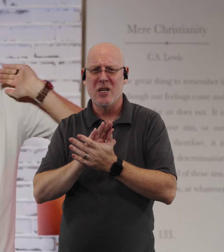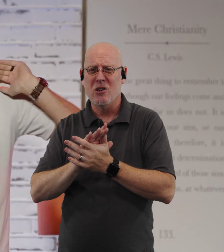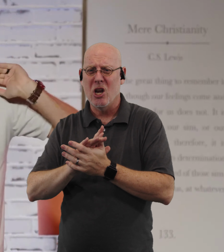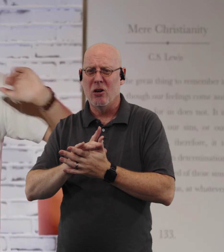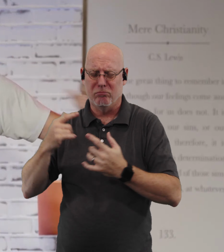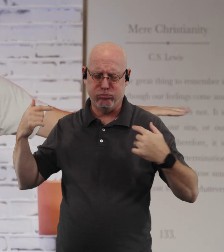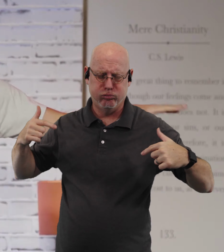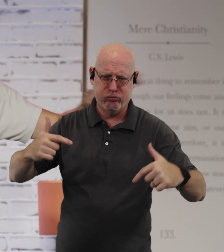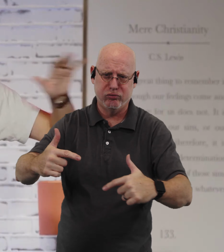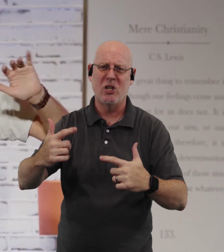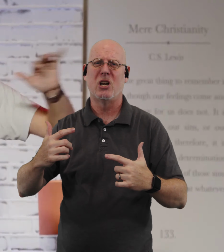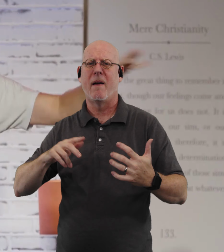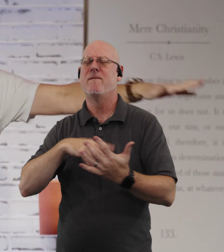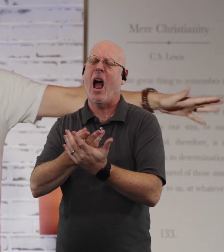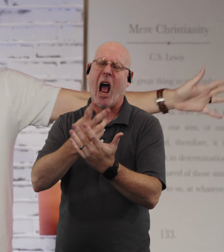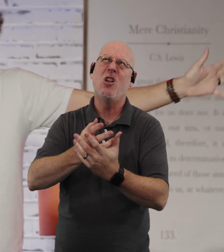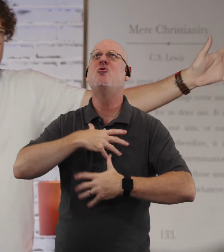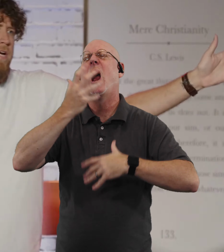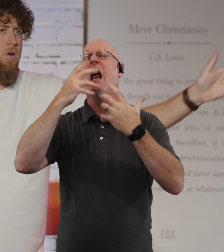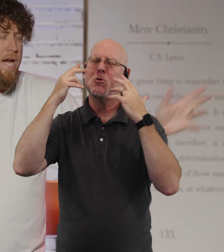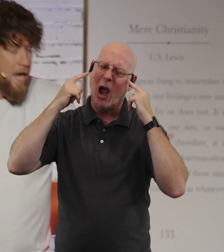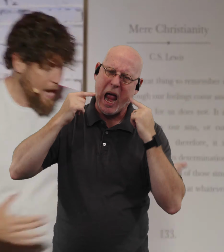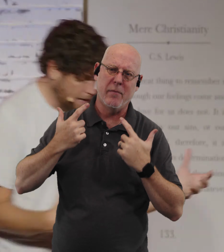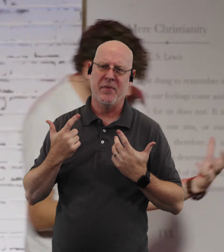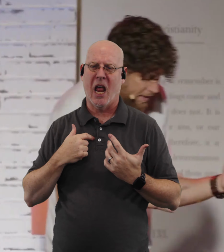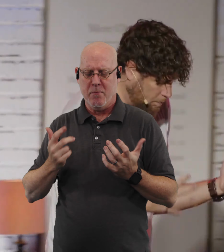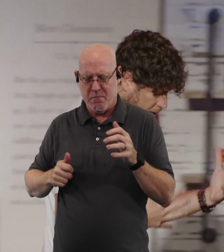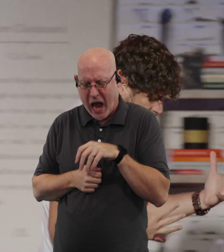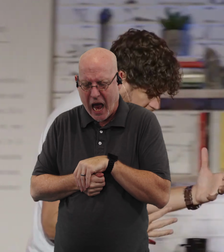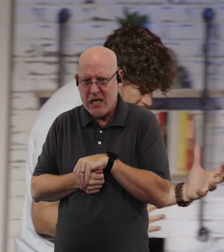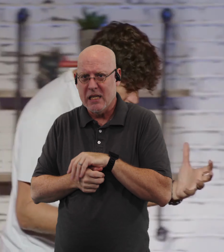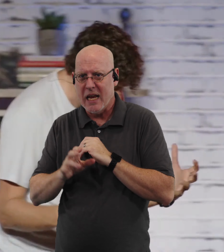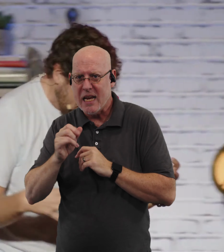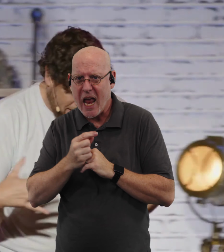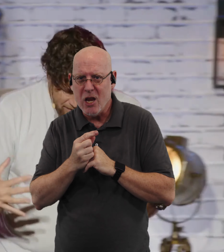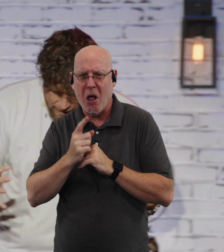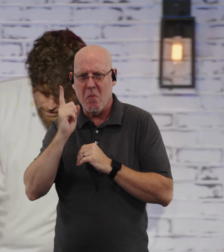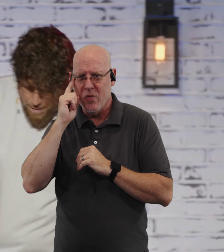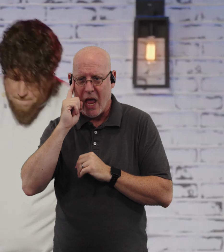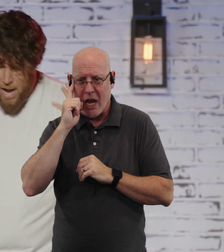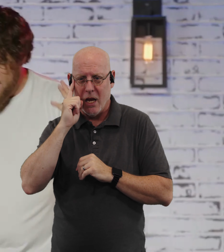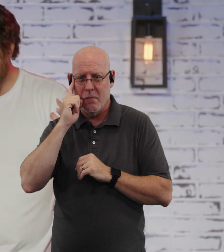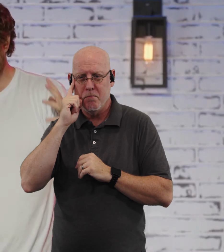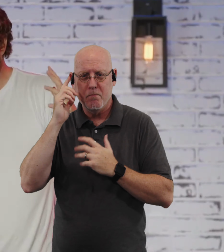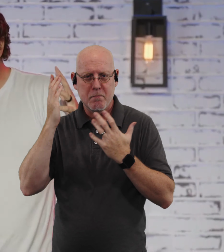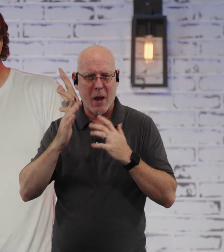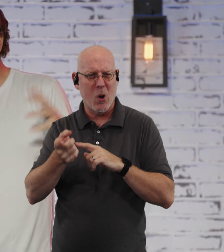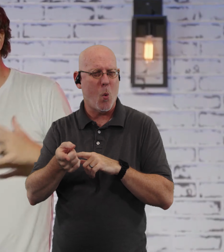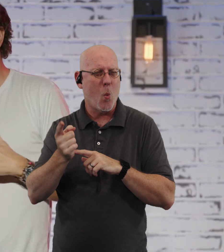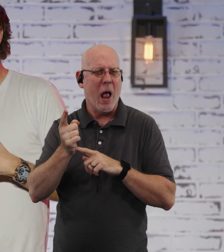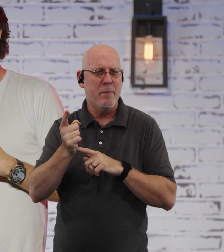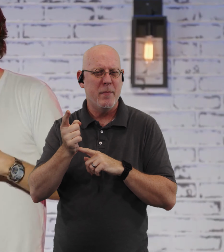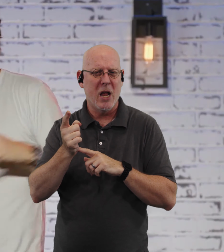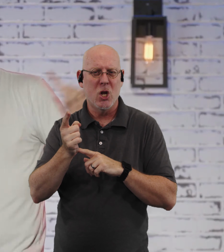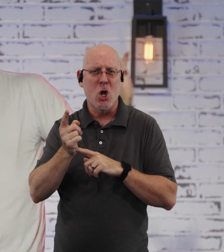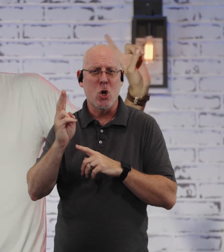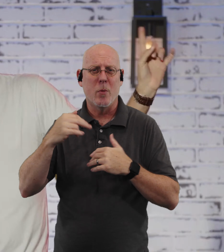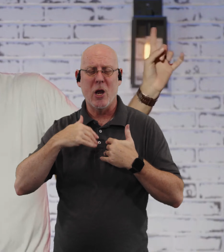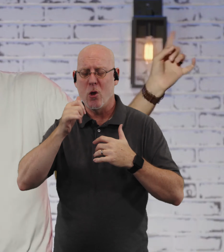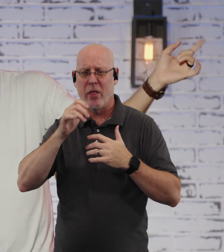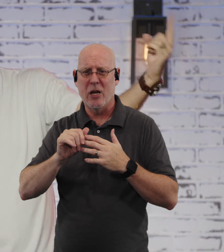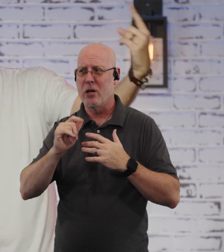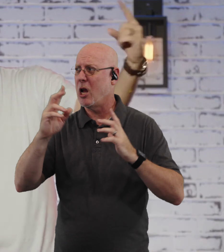Middle schoolers are just getting riddled. Like, they're just kind of falling and screaming and crying. And I'm back there behind the cage, and I think it might have been a minute that goes by, and two of my